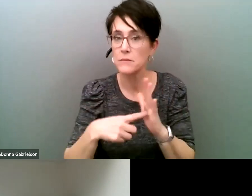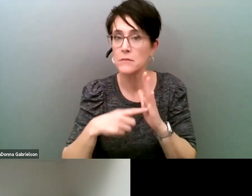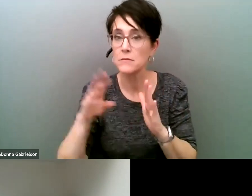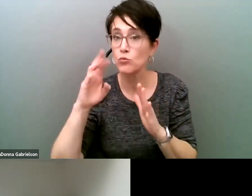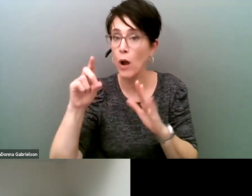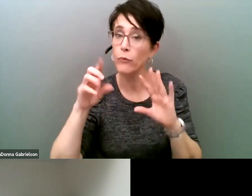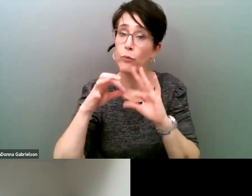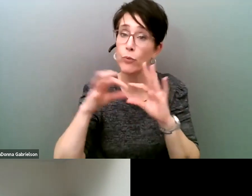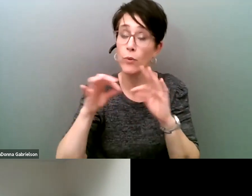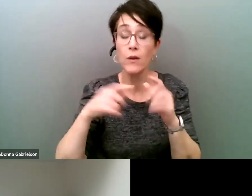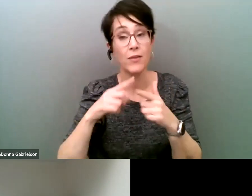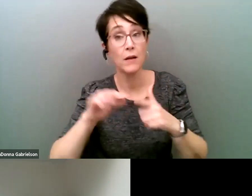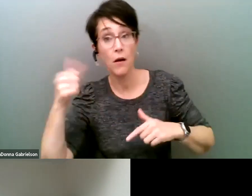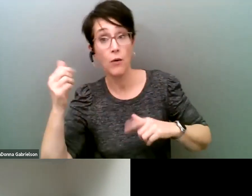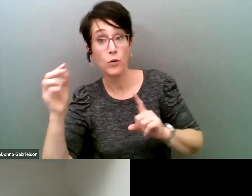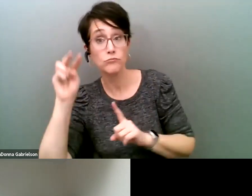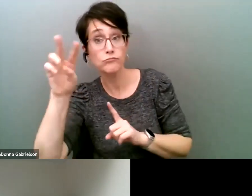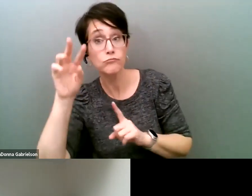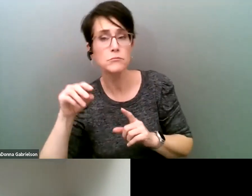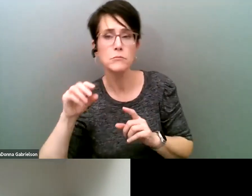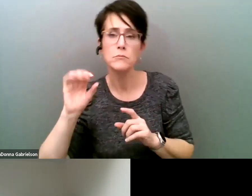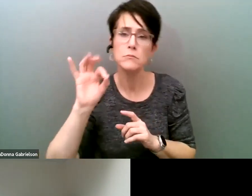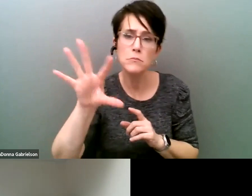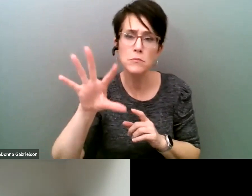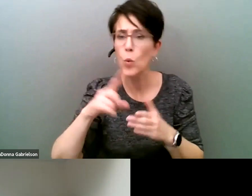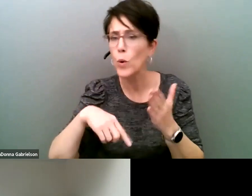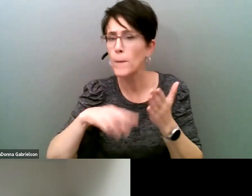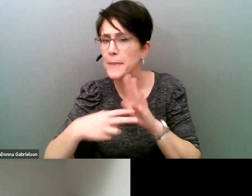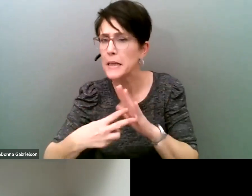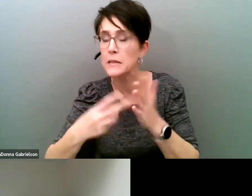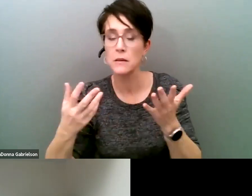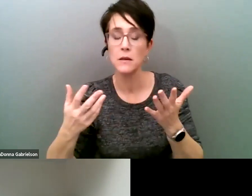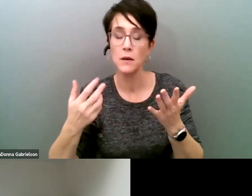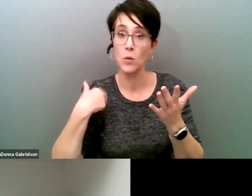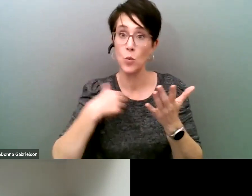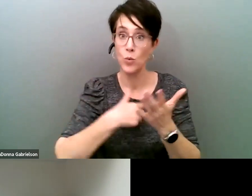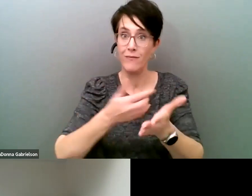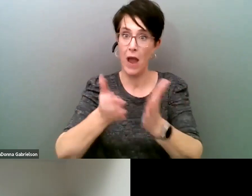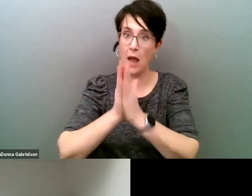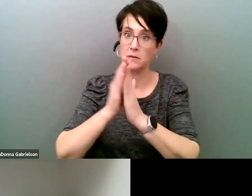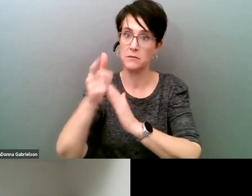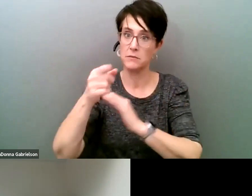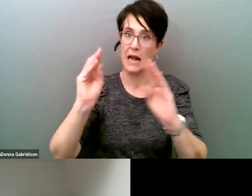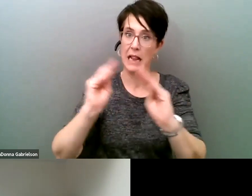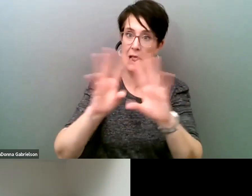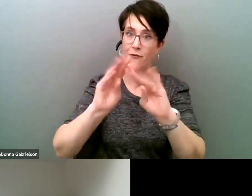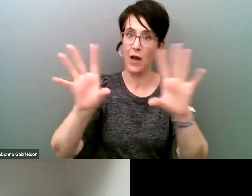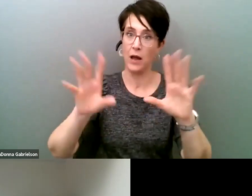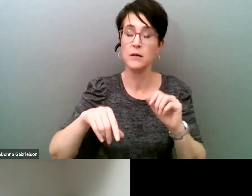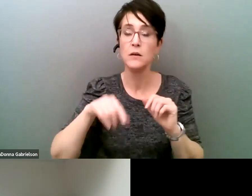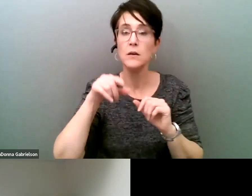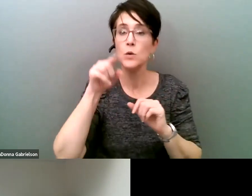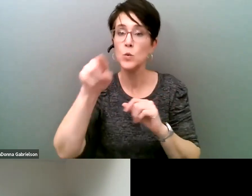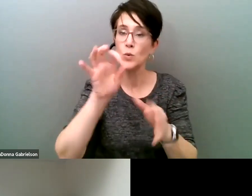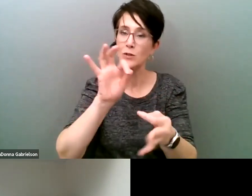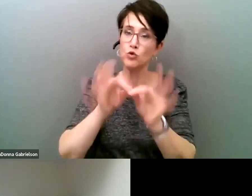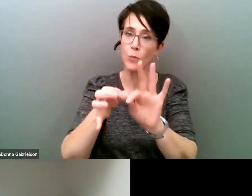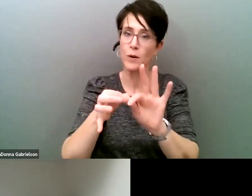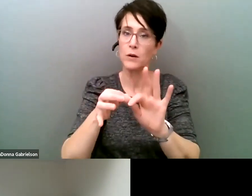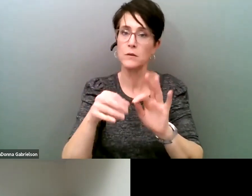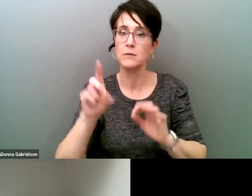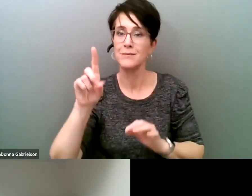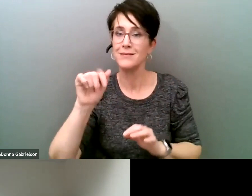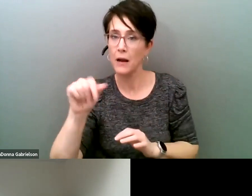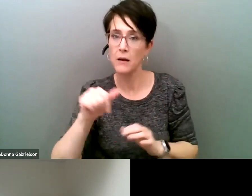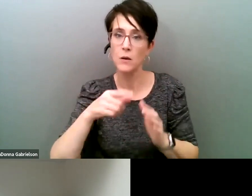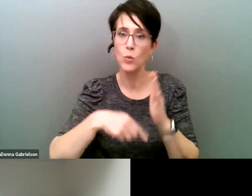then other pieces of the regulations where we've asked them to sort of interpret or give a